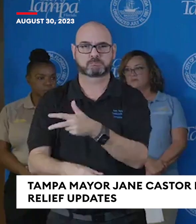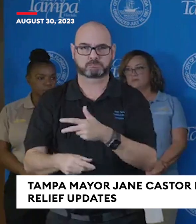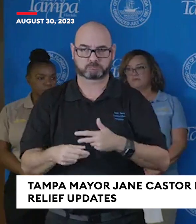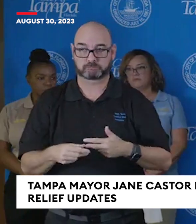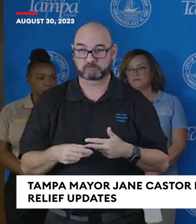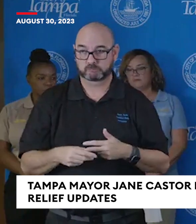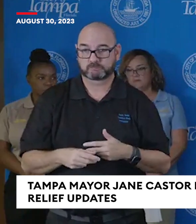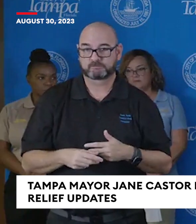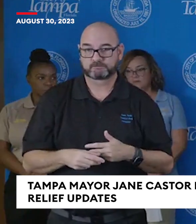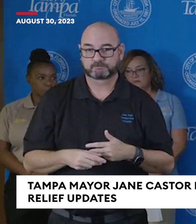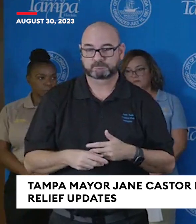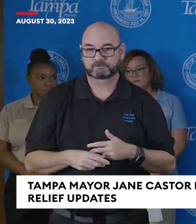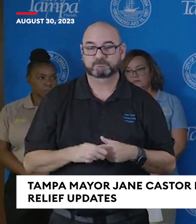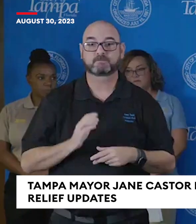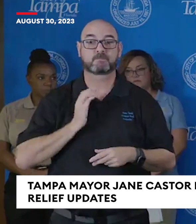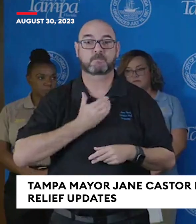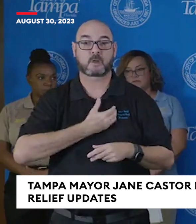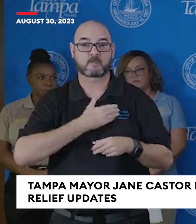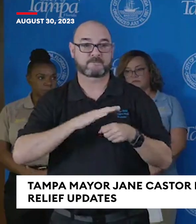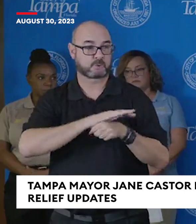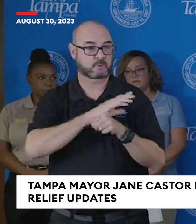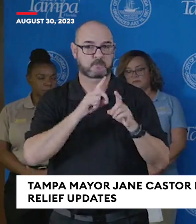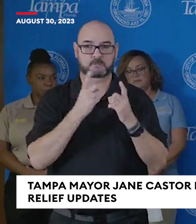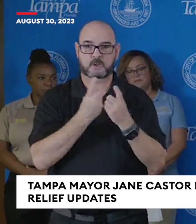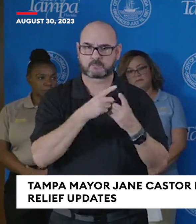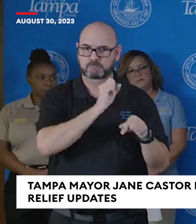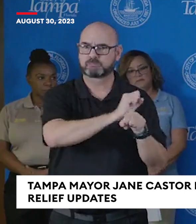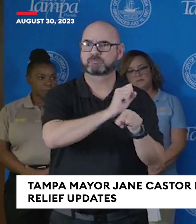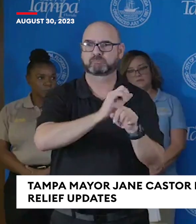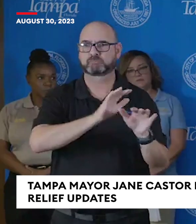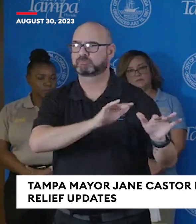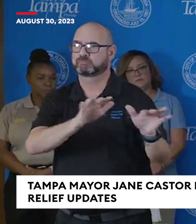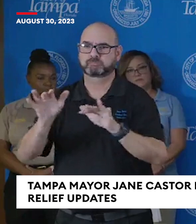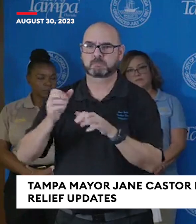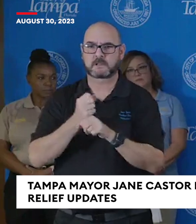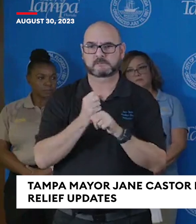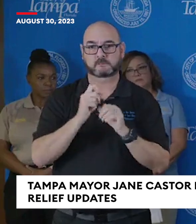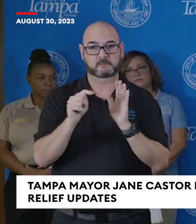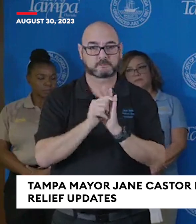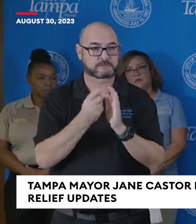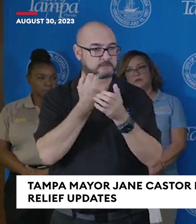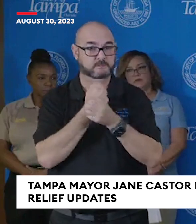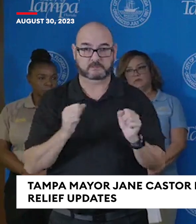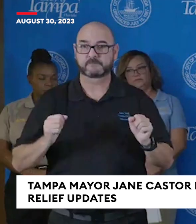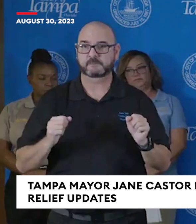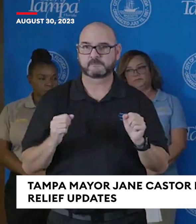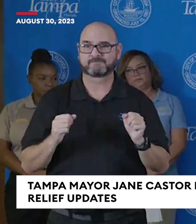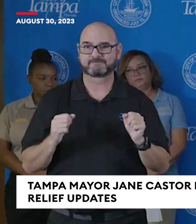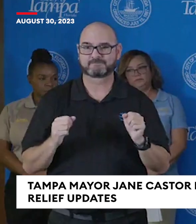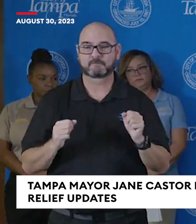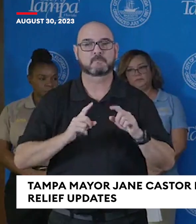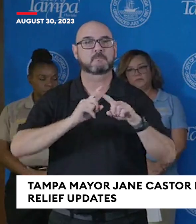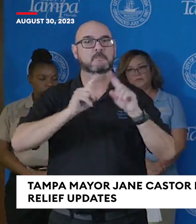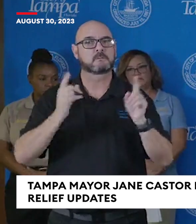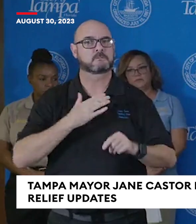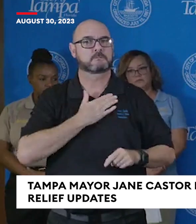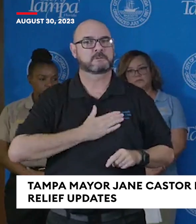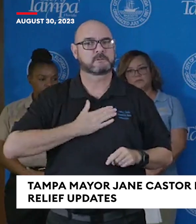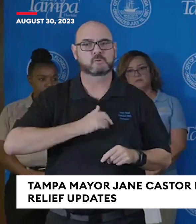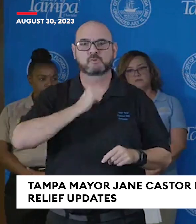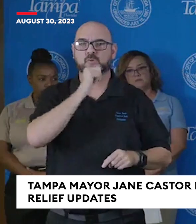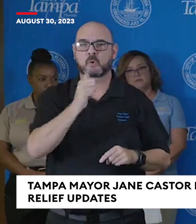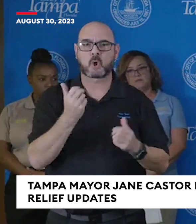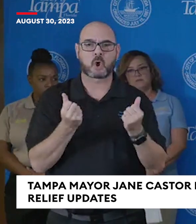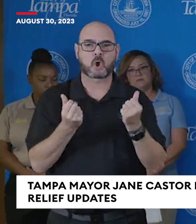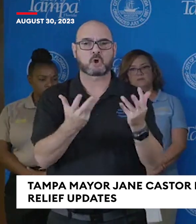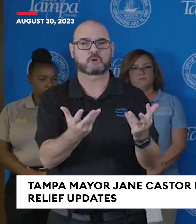working to keep Tampa safer together. But please don't put yourself in a situation where you're putting our officers in an